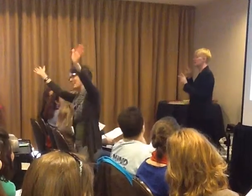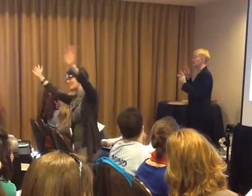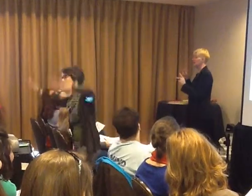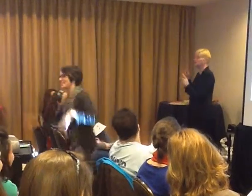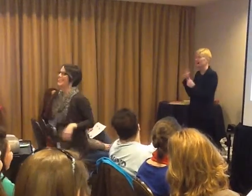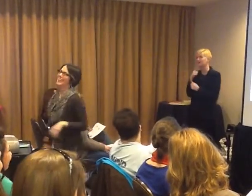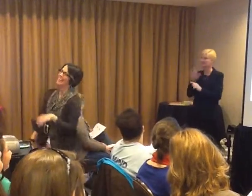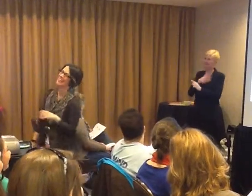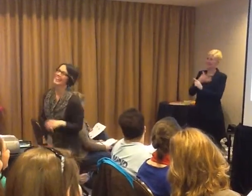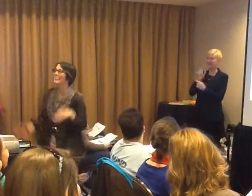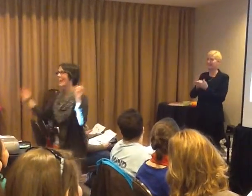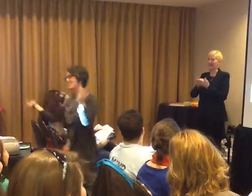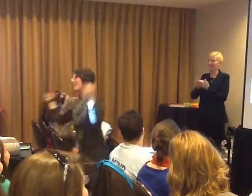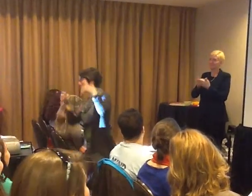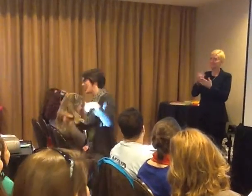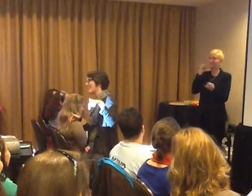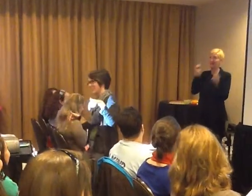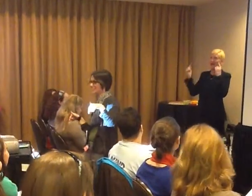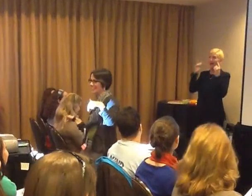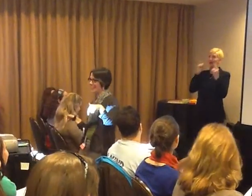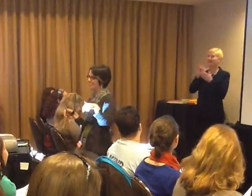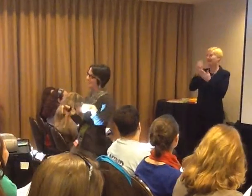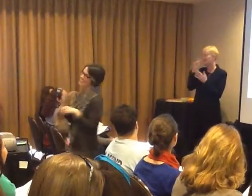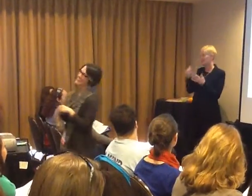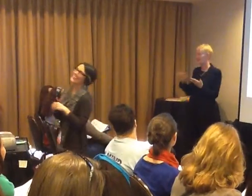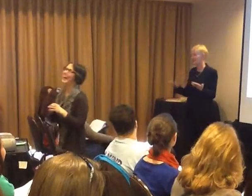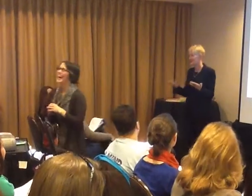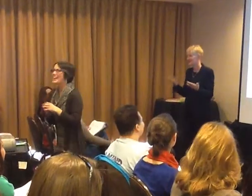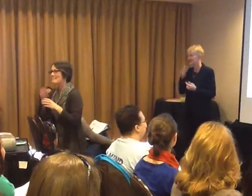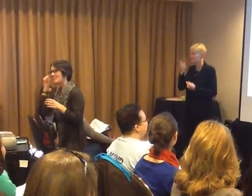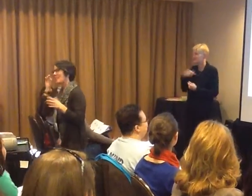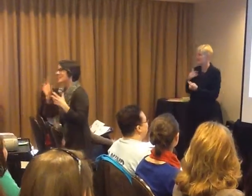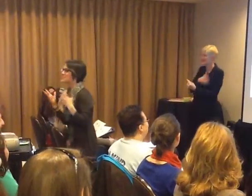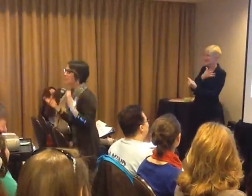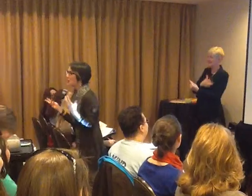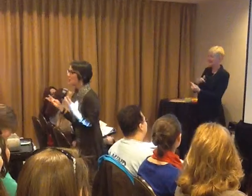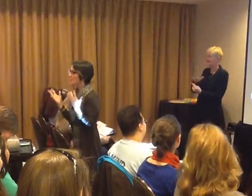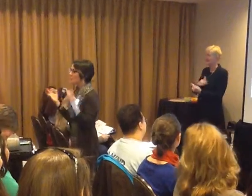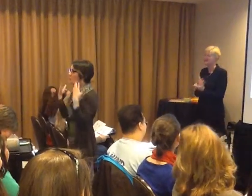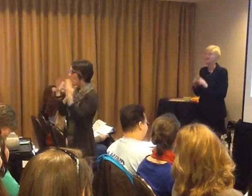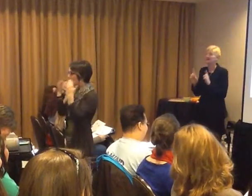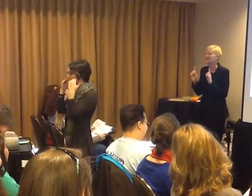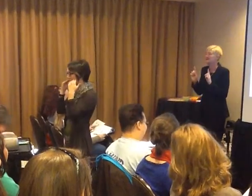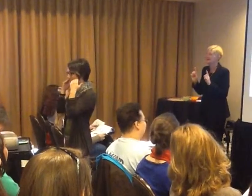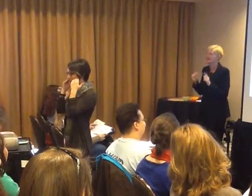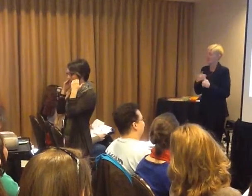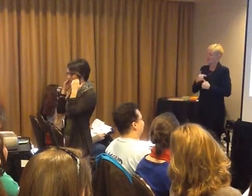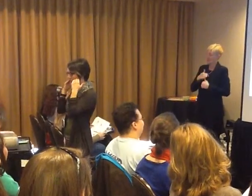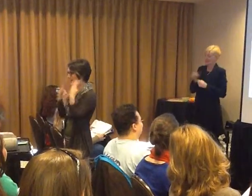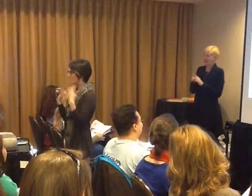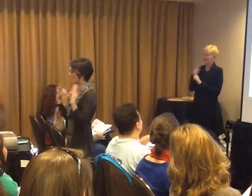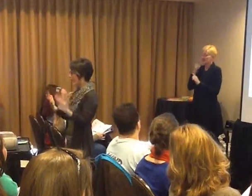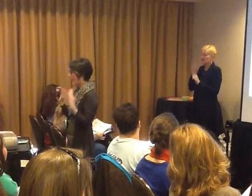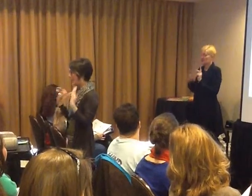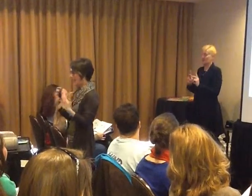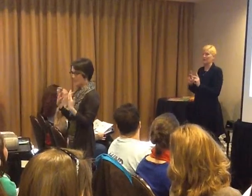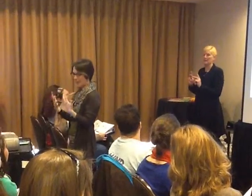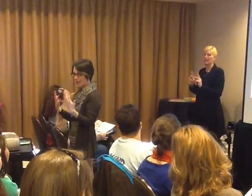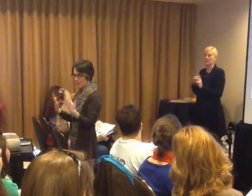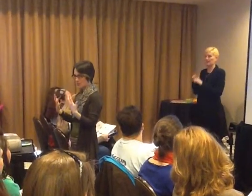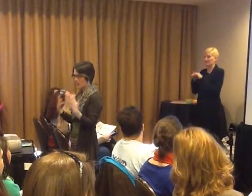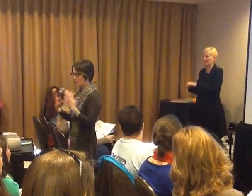you very much. That's why you're all here today, I know. So we, as hearing people, tend to